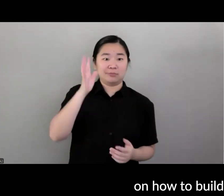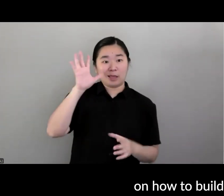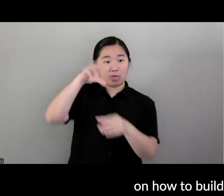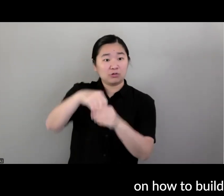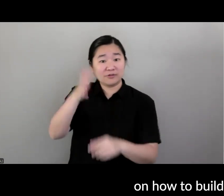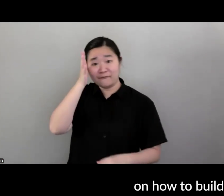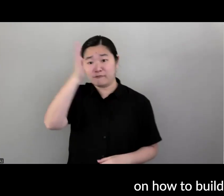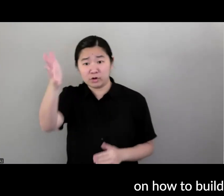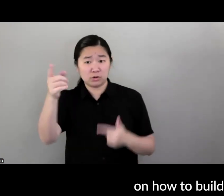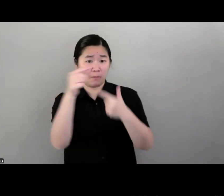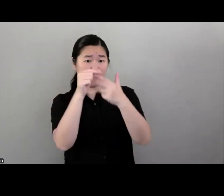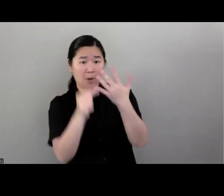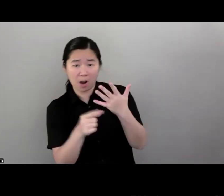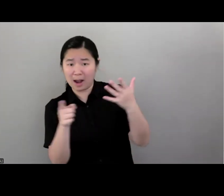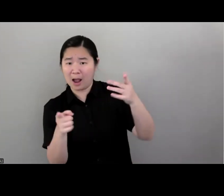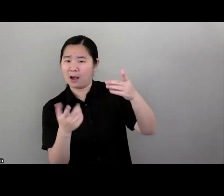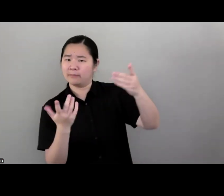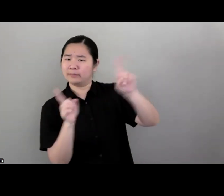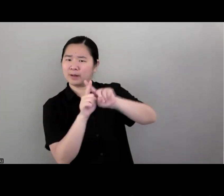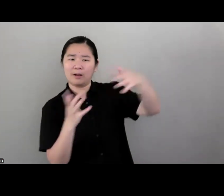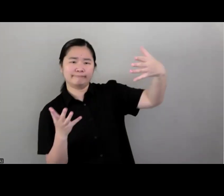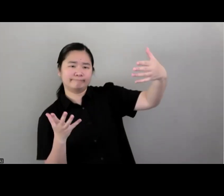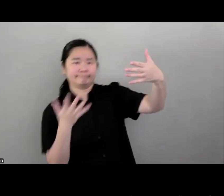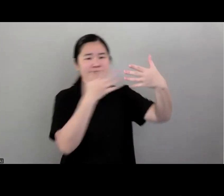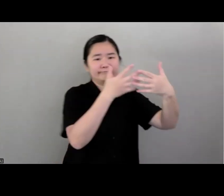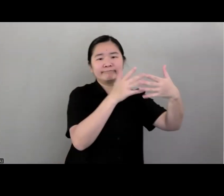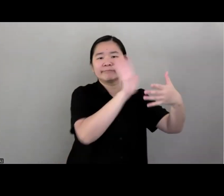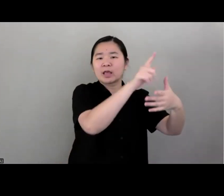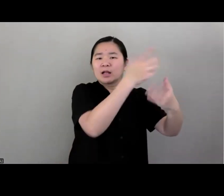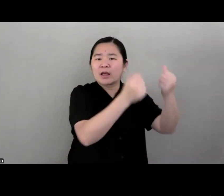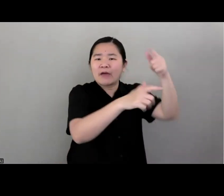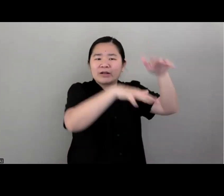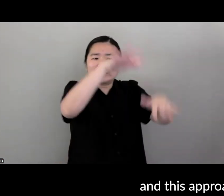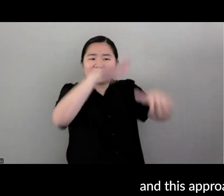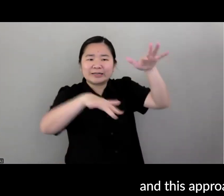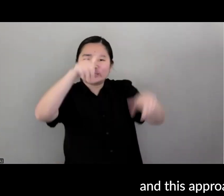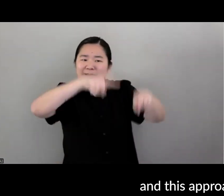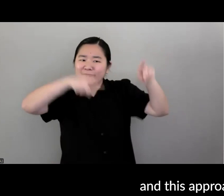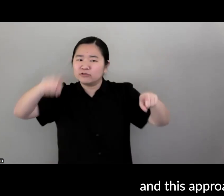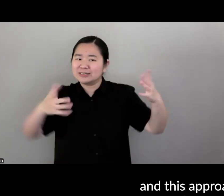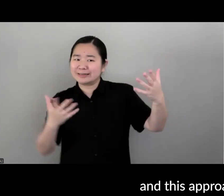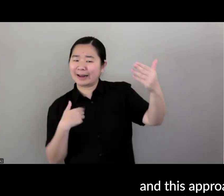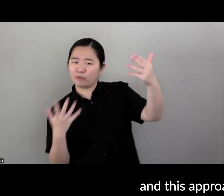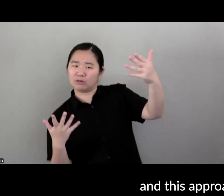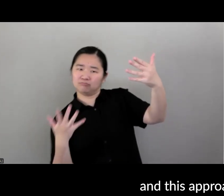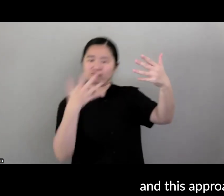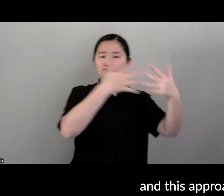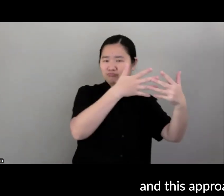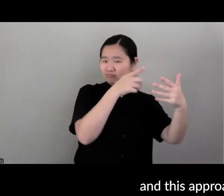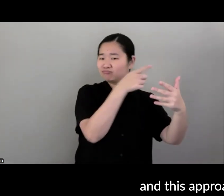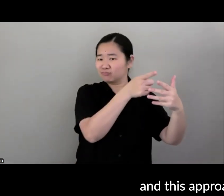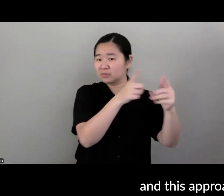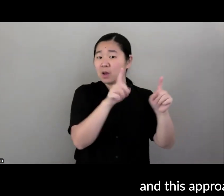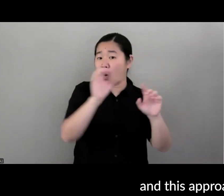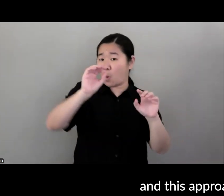inclusive partnerships. We have a toolkit and approach that was launched a few years ago. And this approach helps us to set a clear level